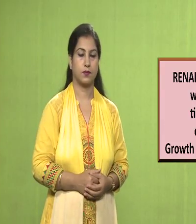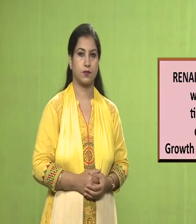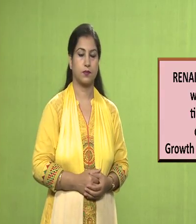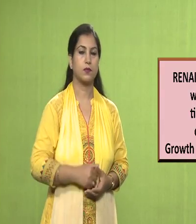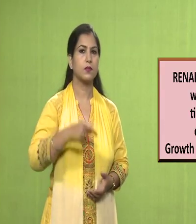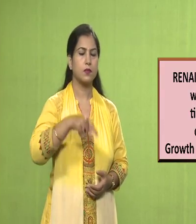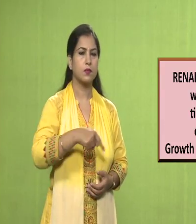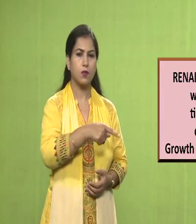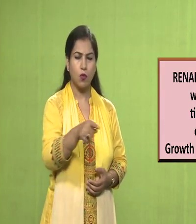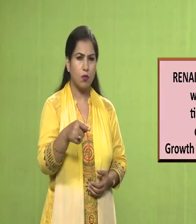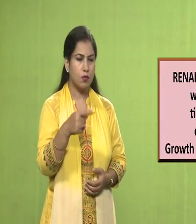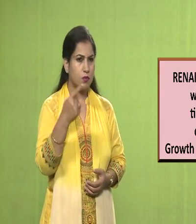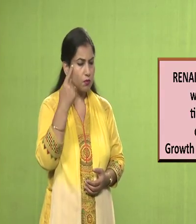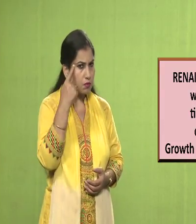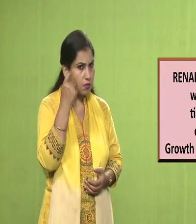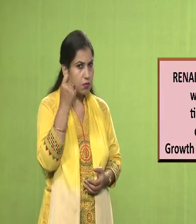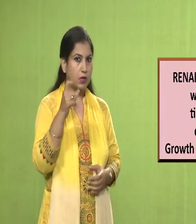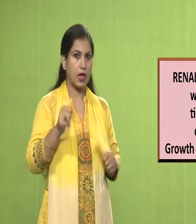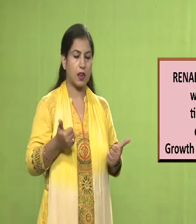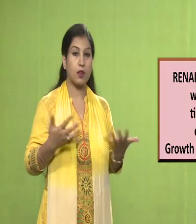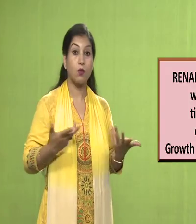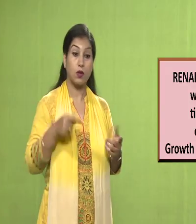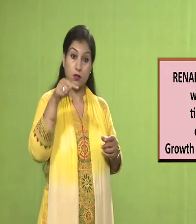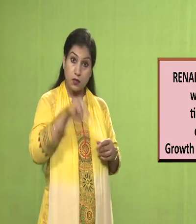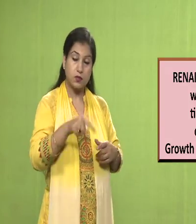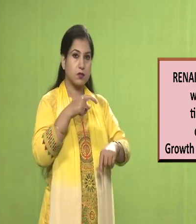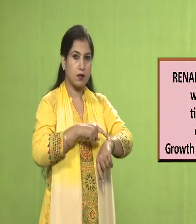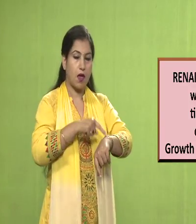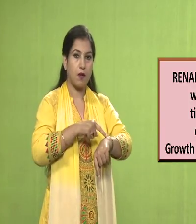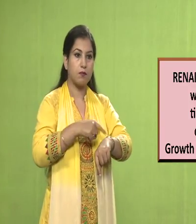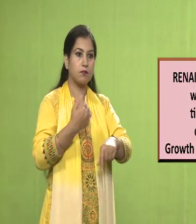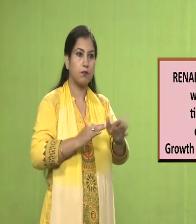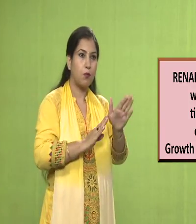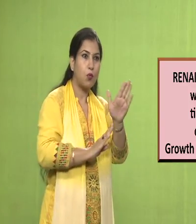Thus, we can understand that Renaissance was a time period of growth and prosperity.